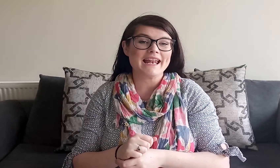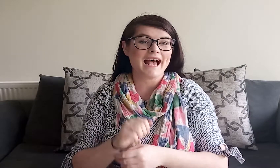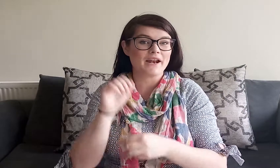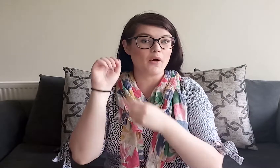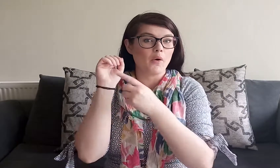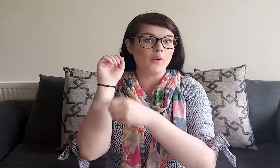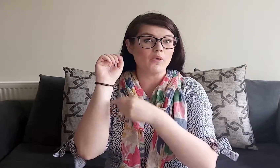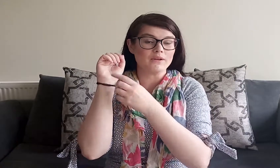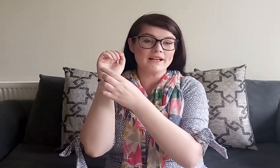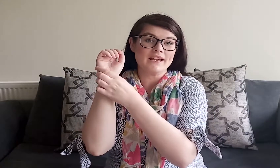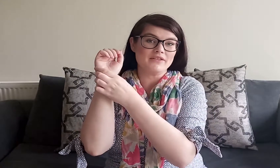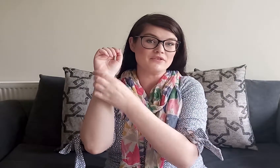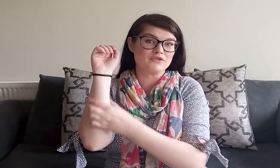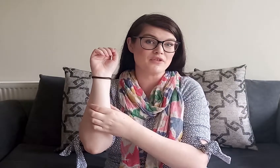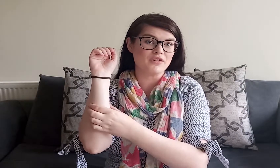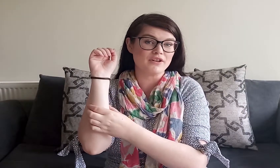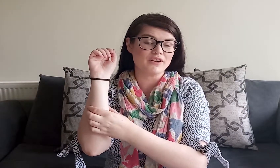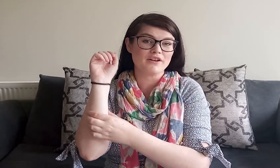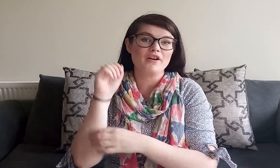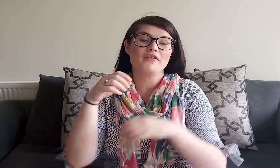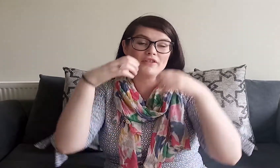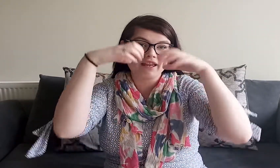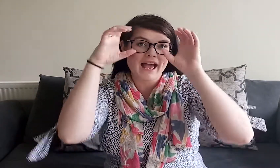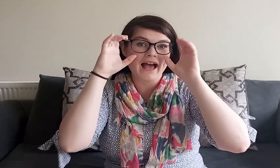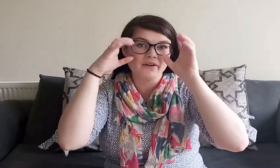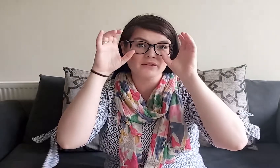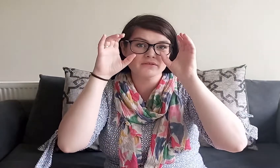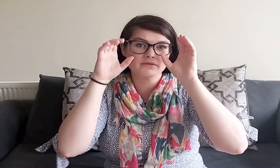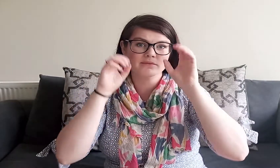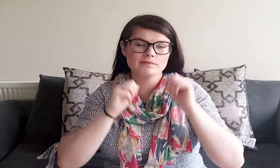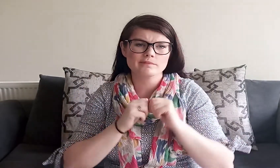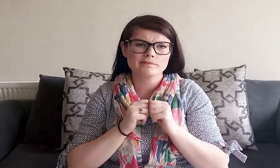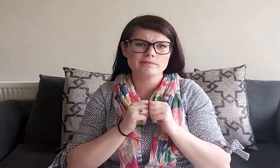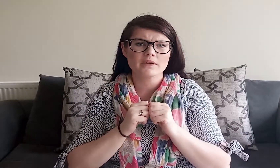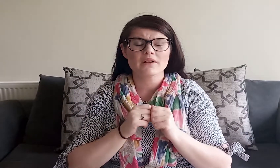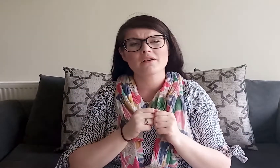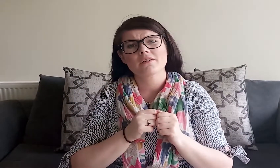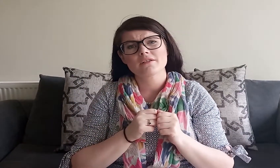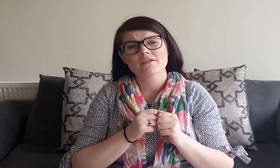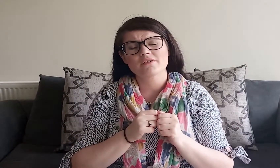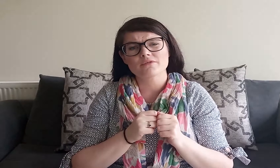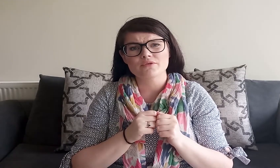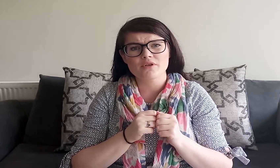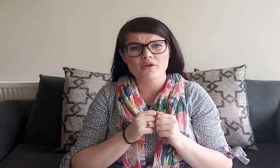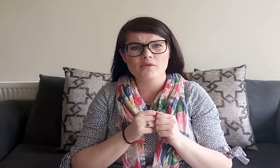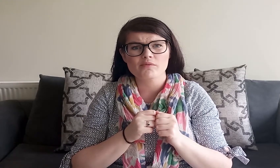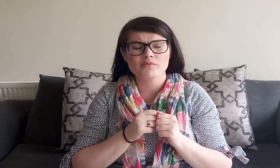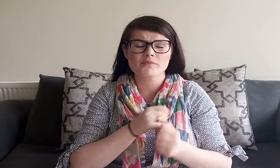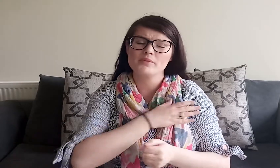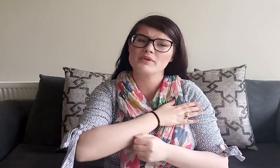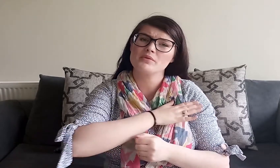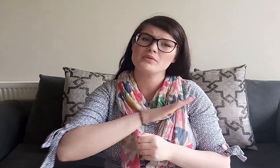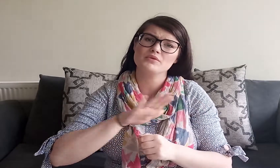had a hole in the trunk for the owl. Oh no, but there was